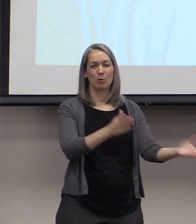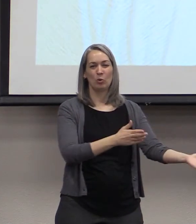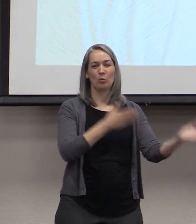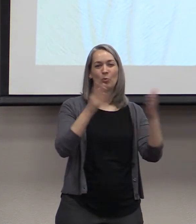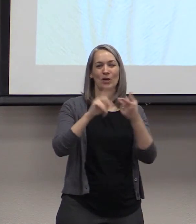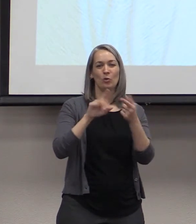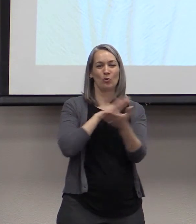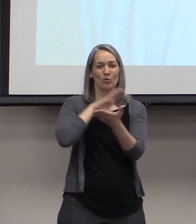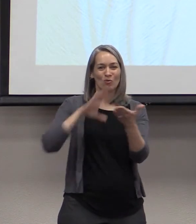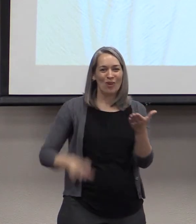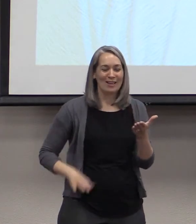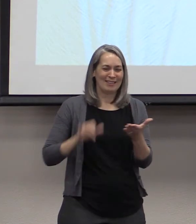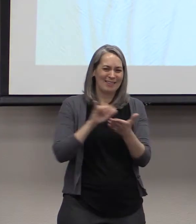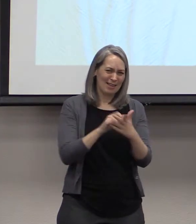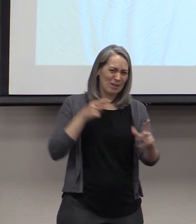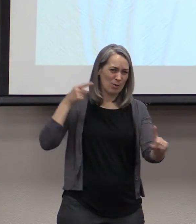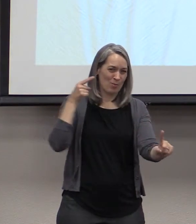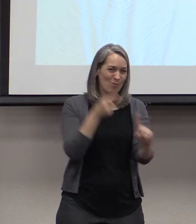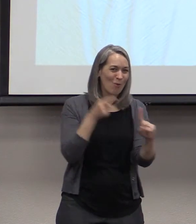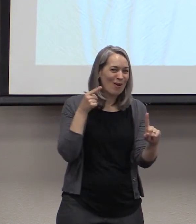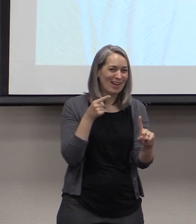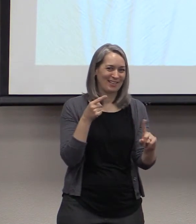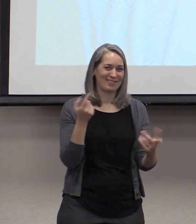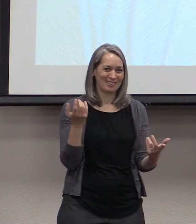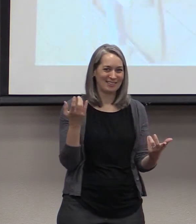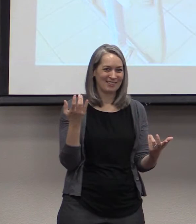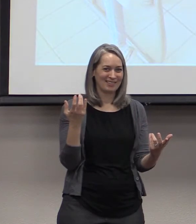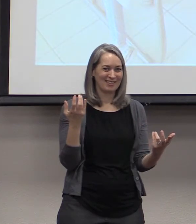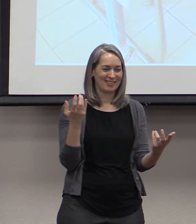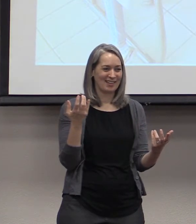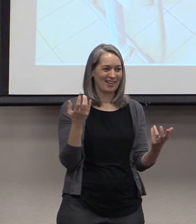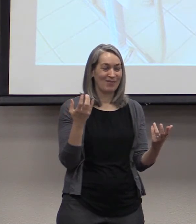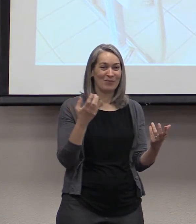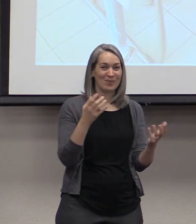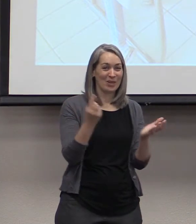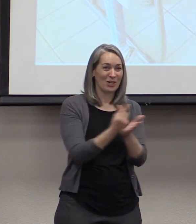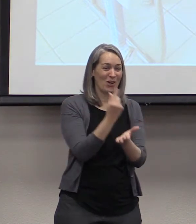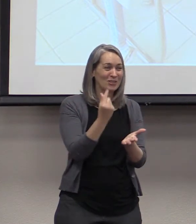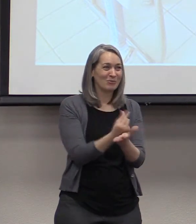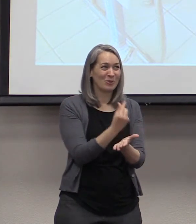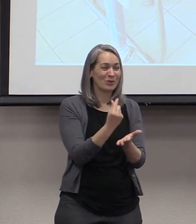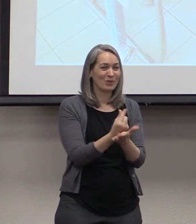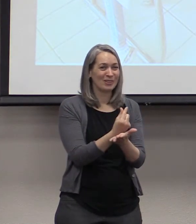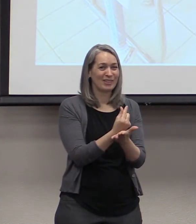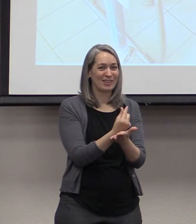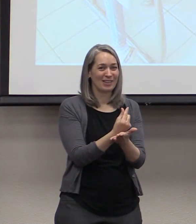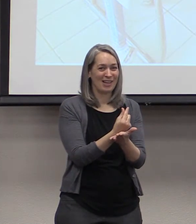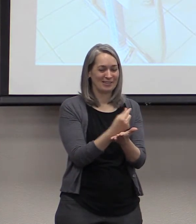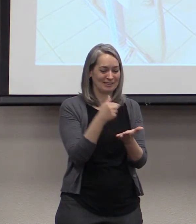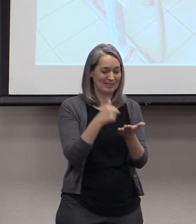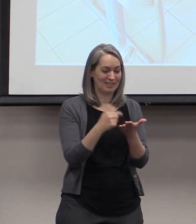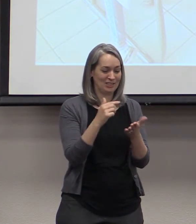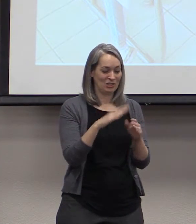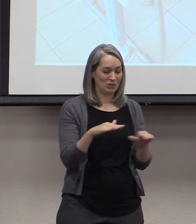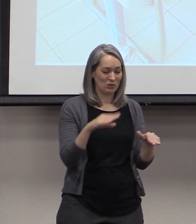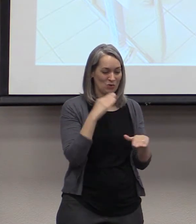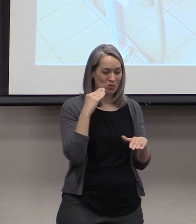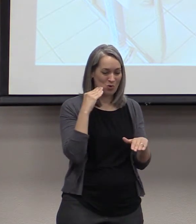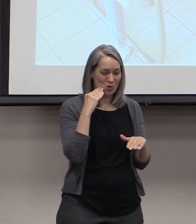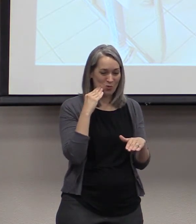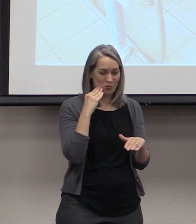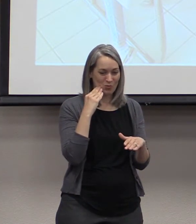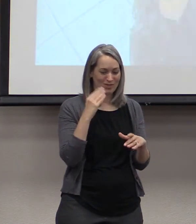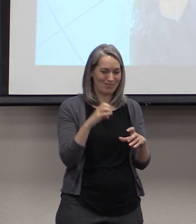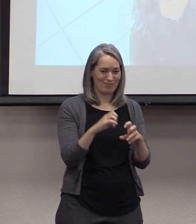this is all about. And that's what these gentlemen were sharing with you, is just how the gospel has taken this children's home, taken